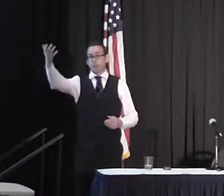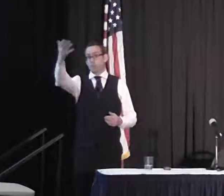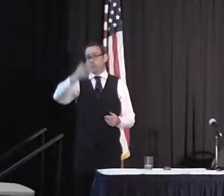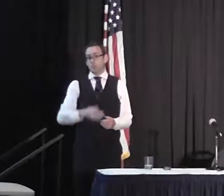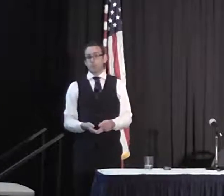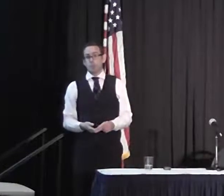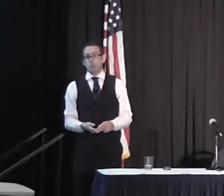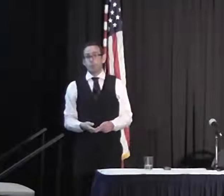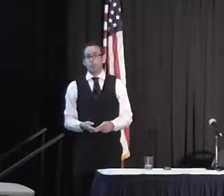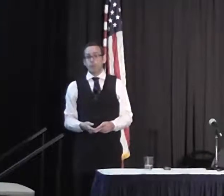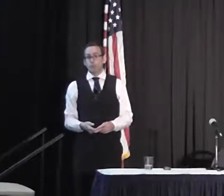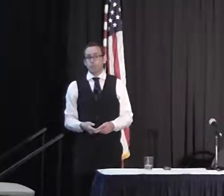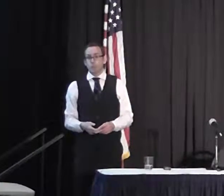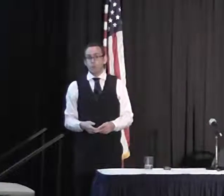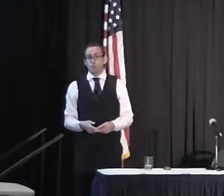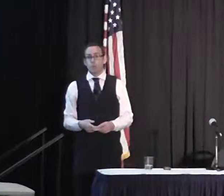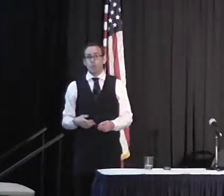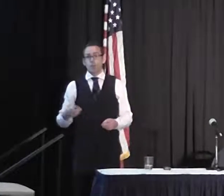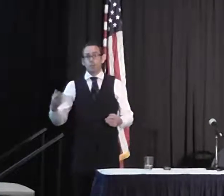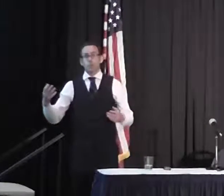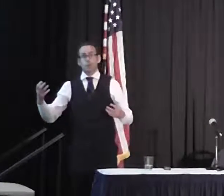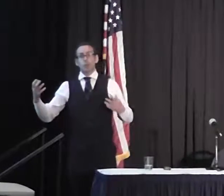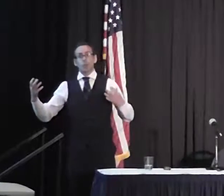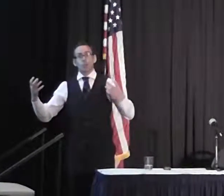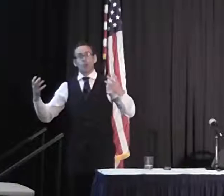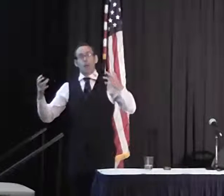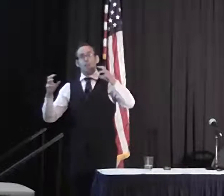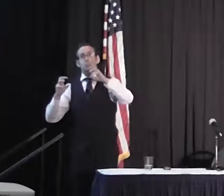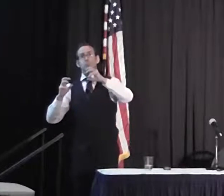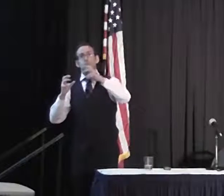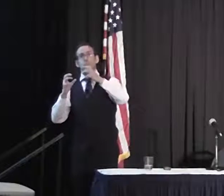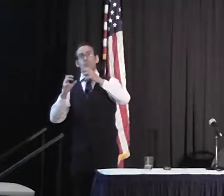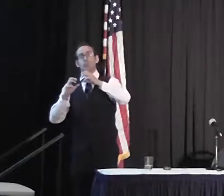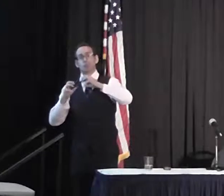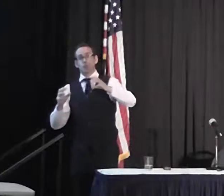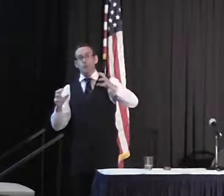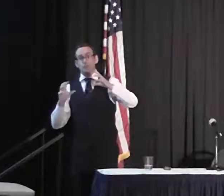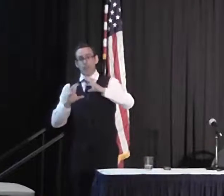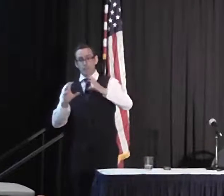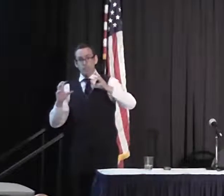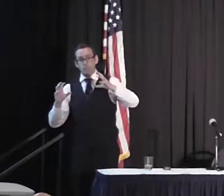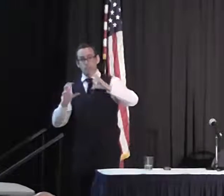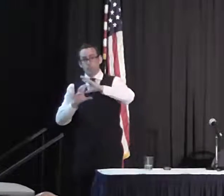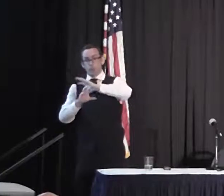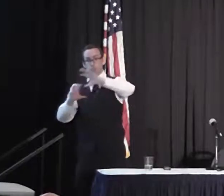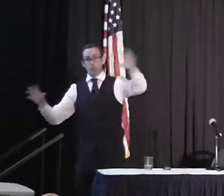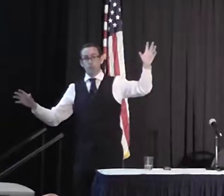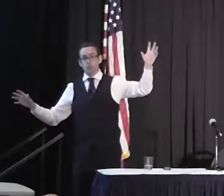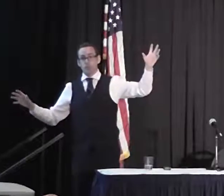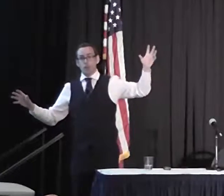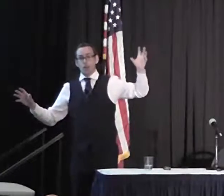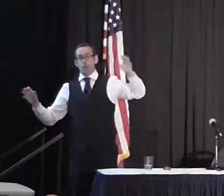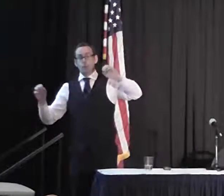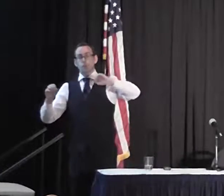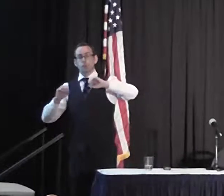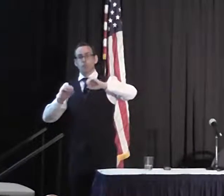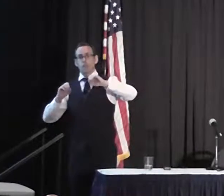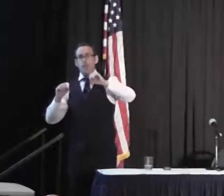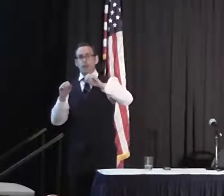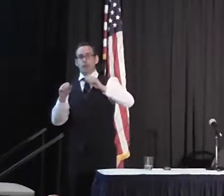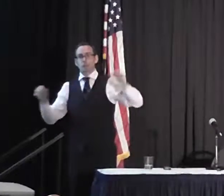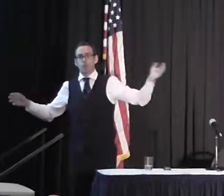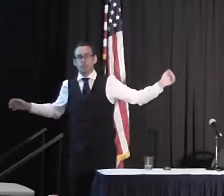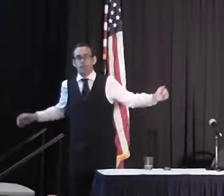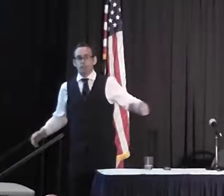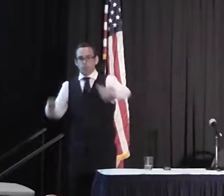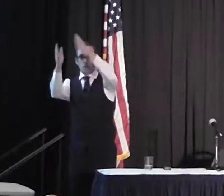and the prices are just a little bit more than that sometimes, as you see the constraints eased in the Marcellus, we will see